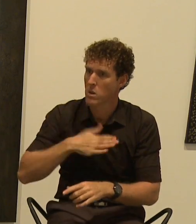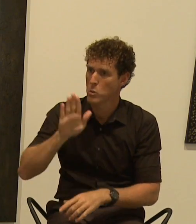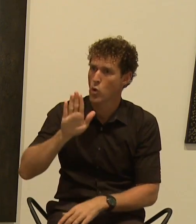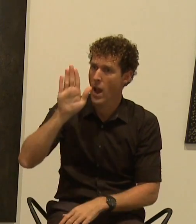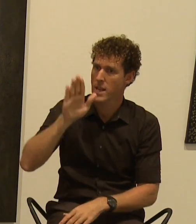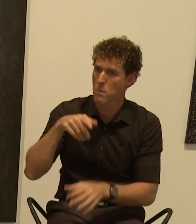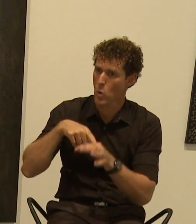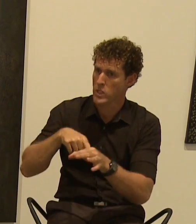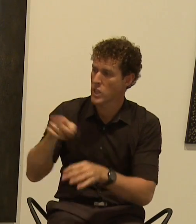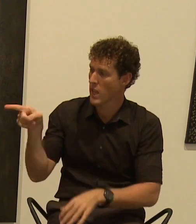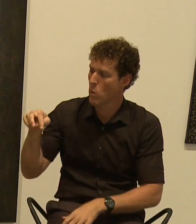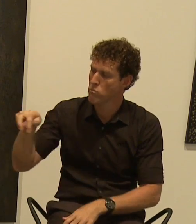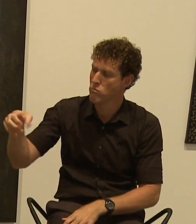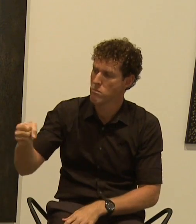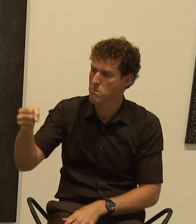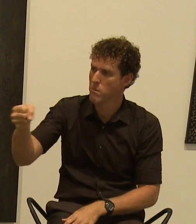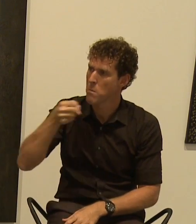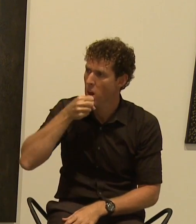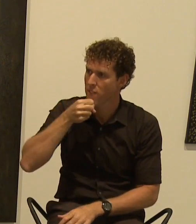anybody's got a question.